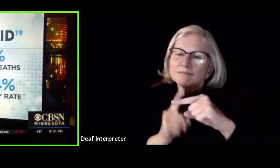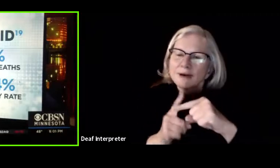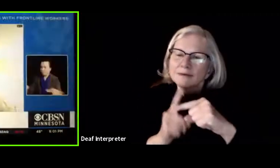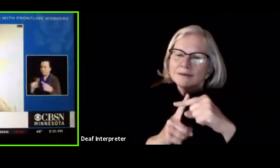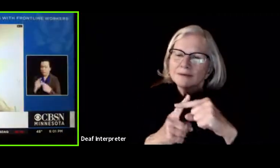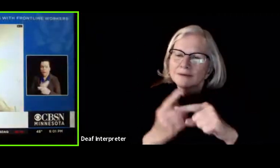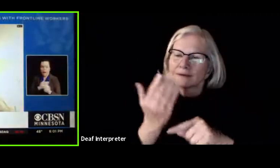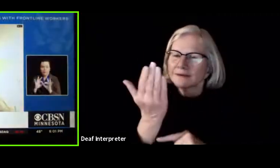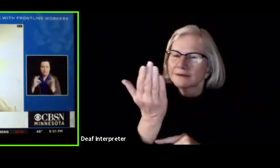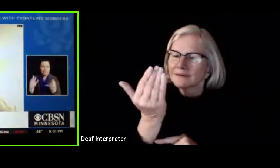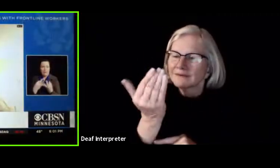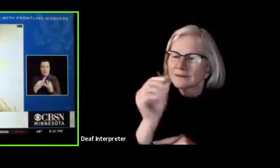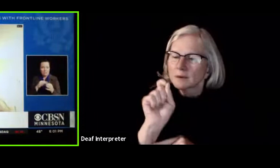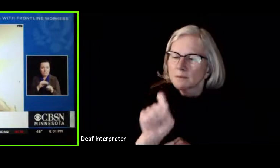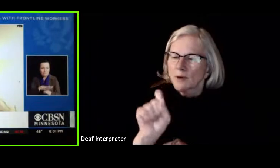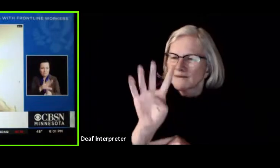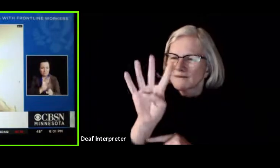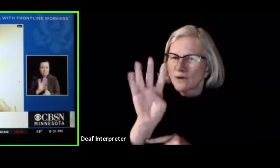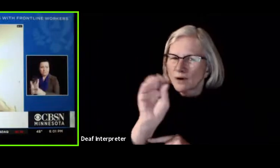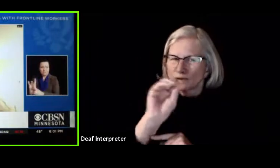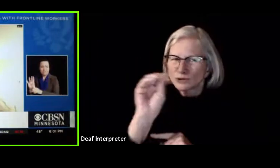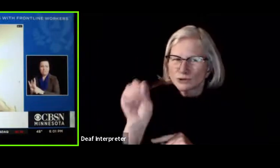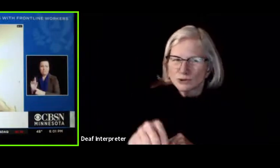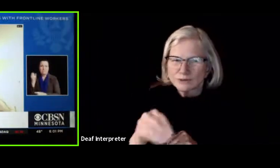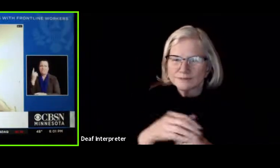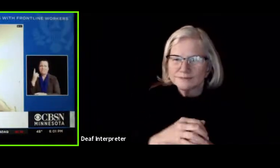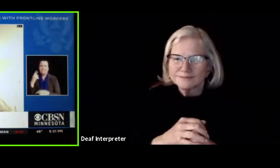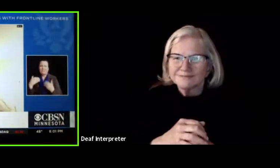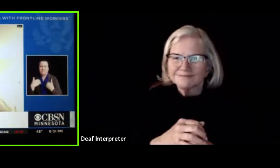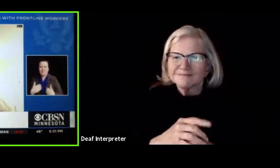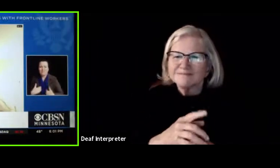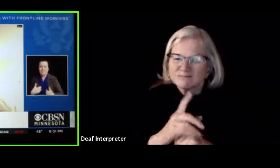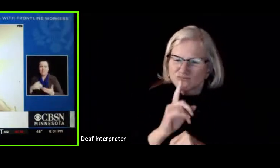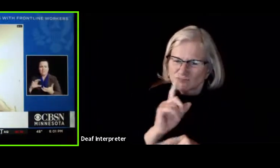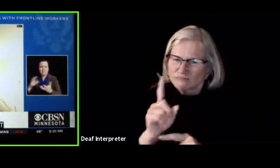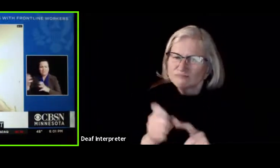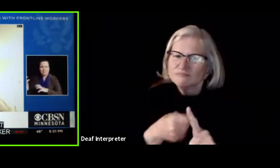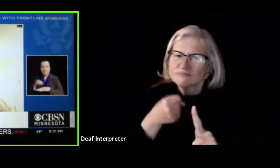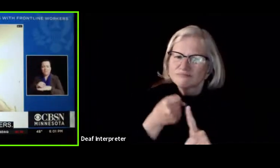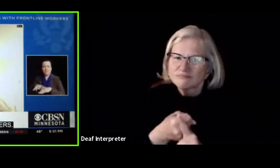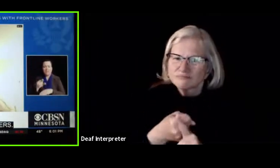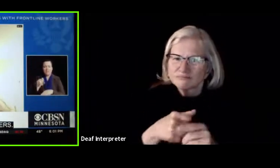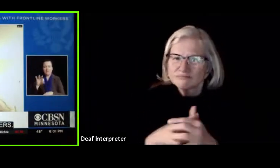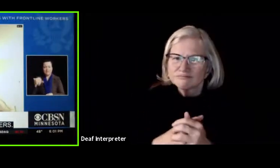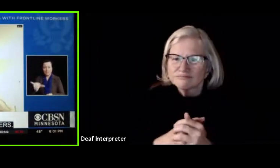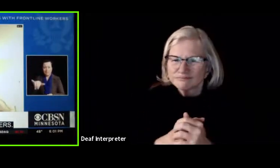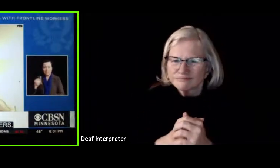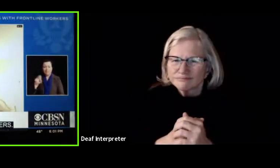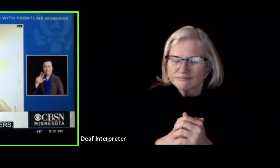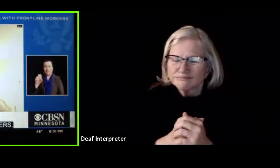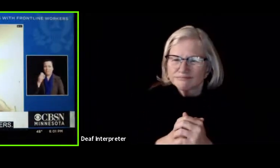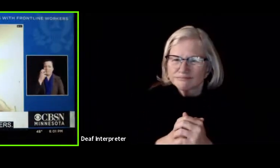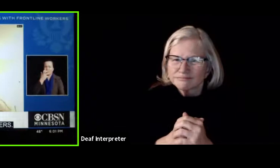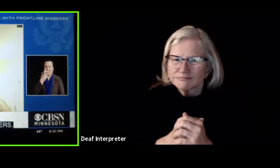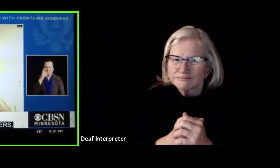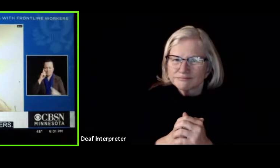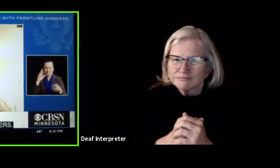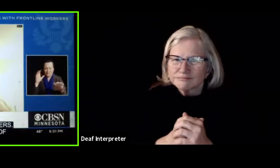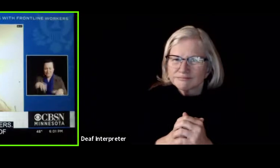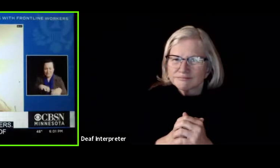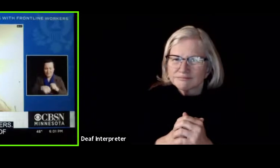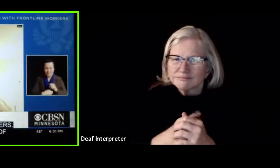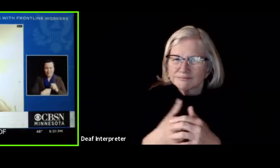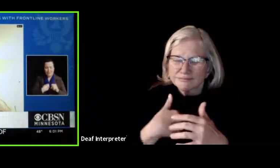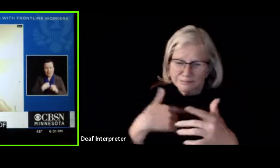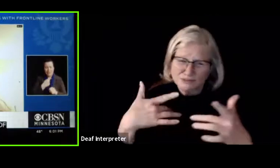workers. I myself have held the hand of dying patients who are crying out for their family that